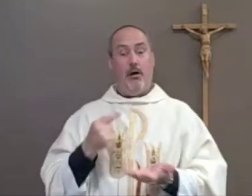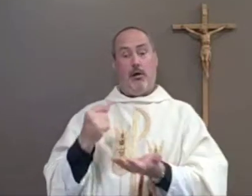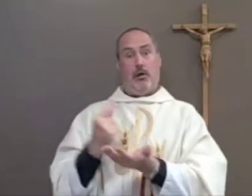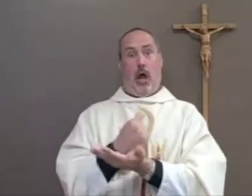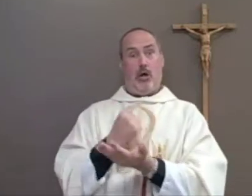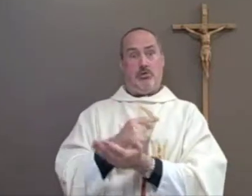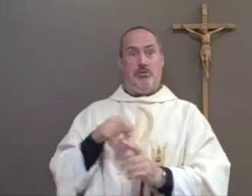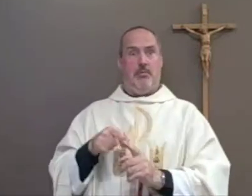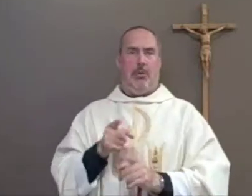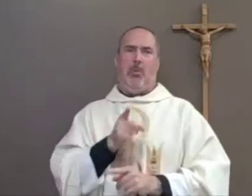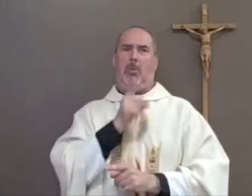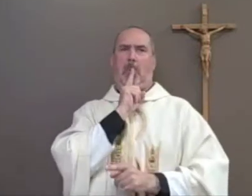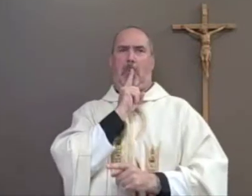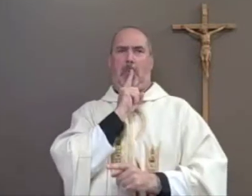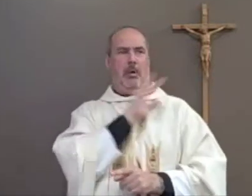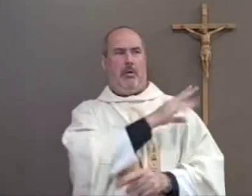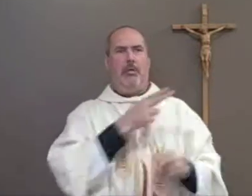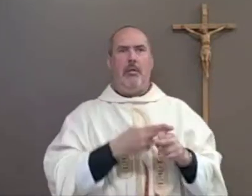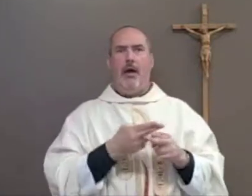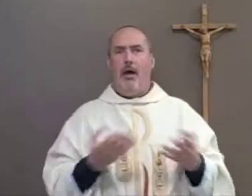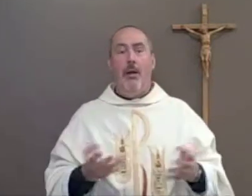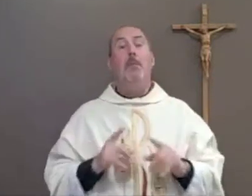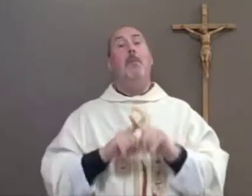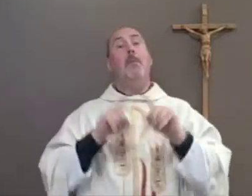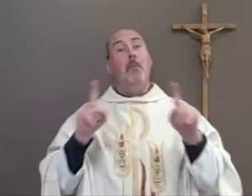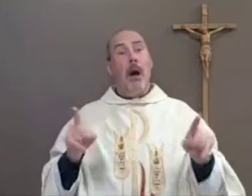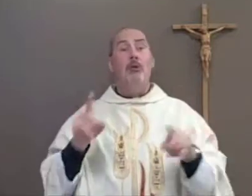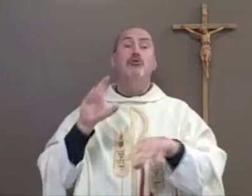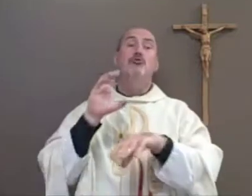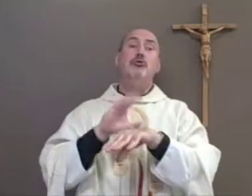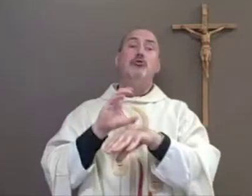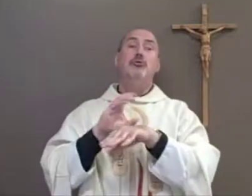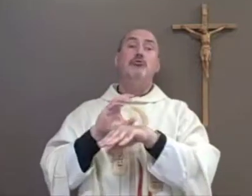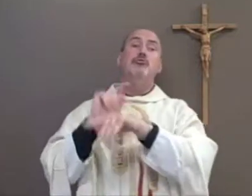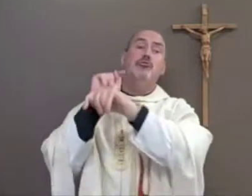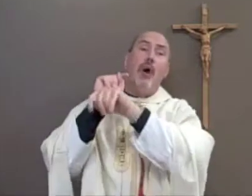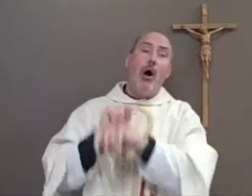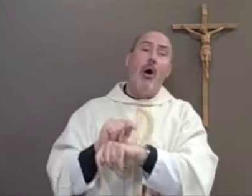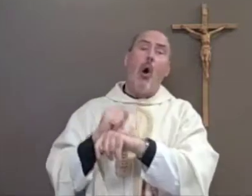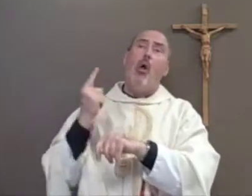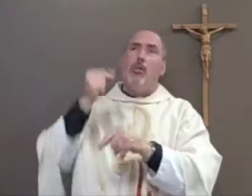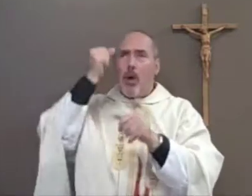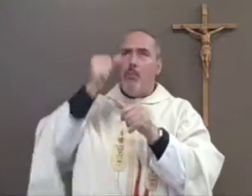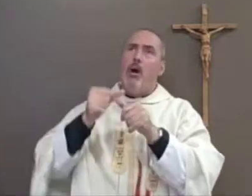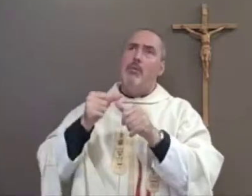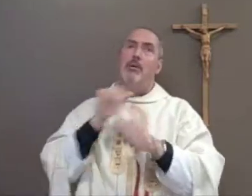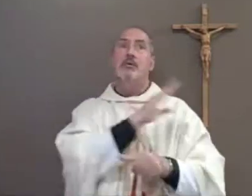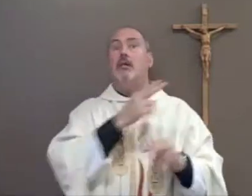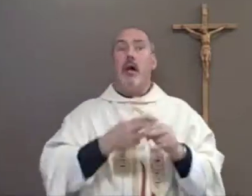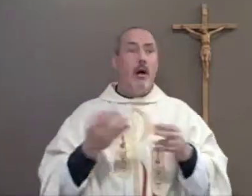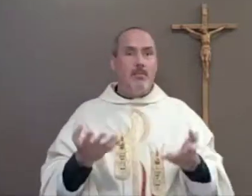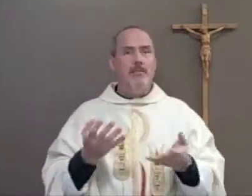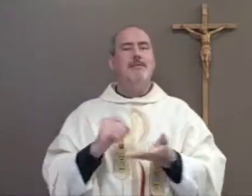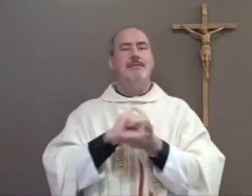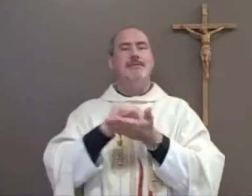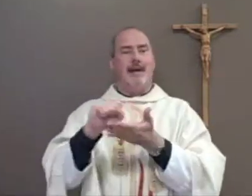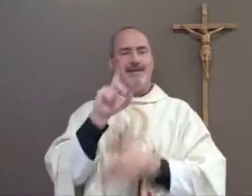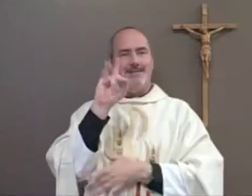first saint. The Gospels don't mention his name. However, traditionally, the church remembers him as